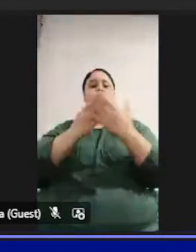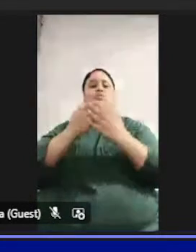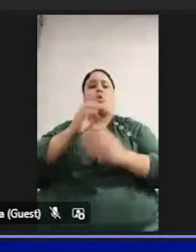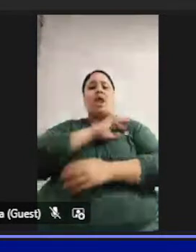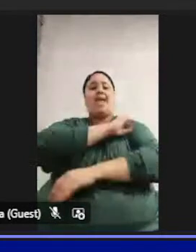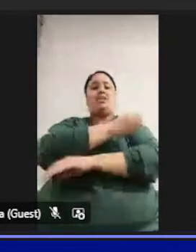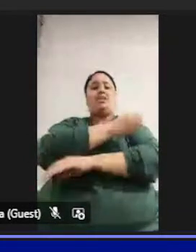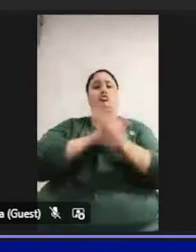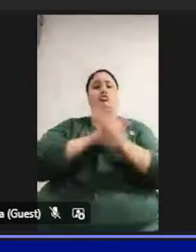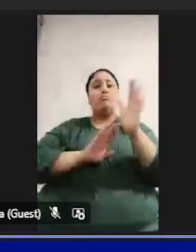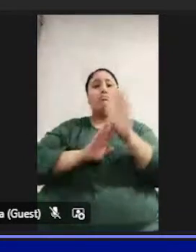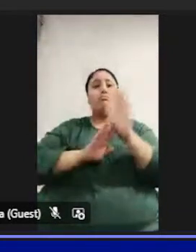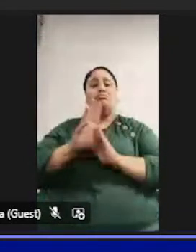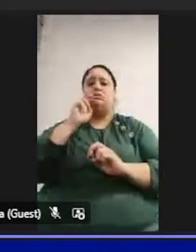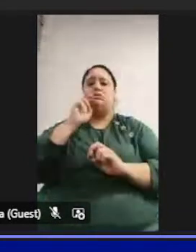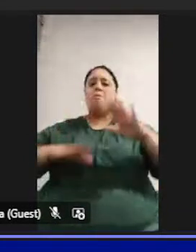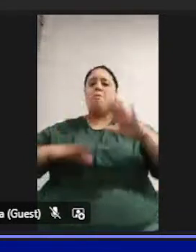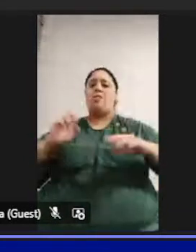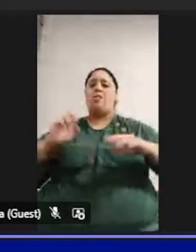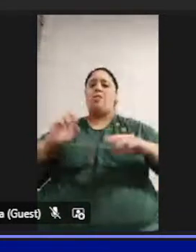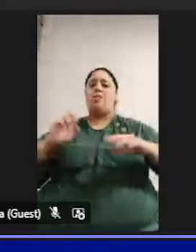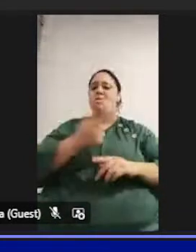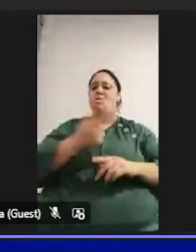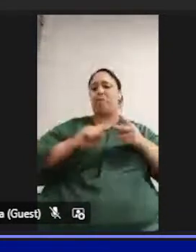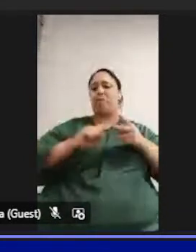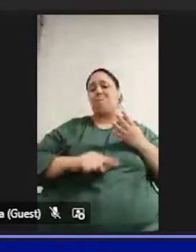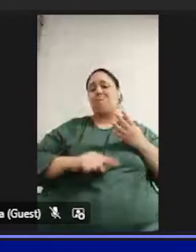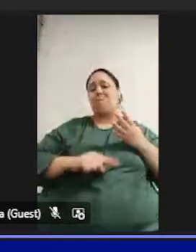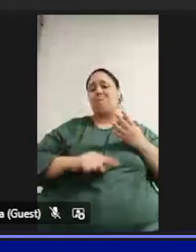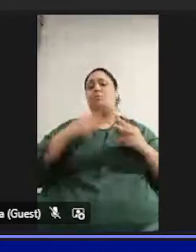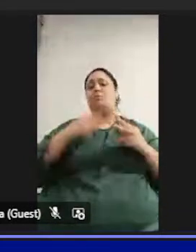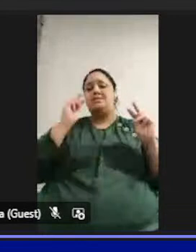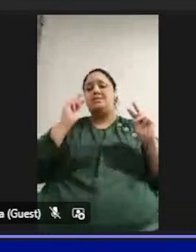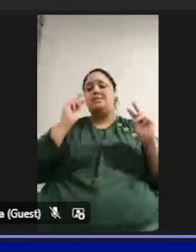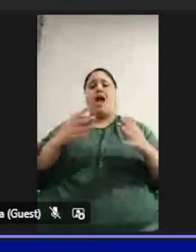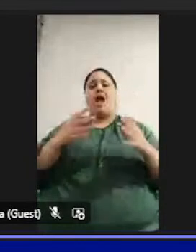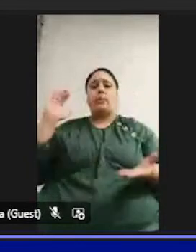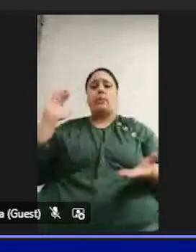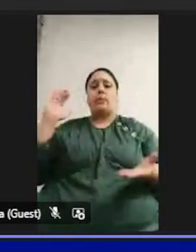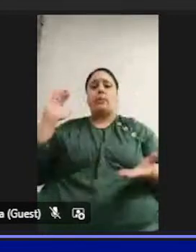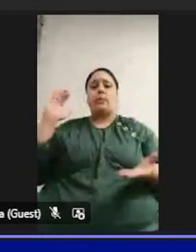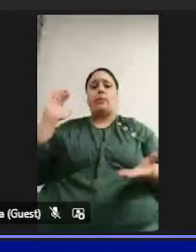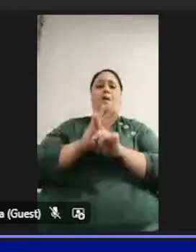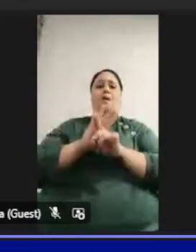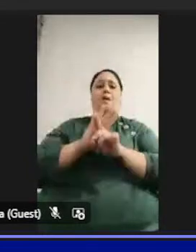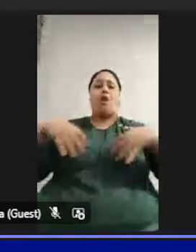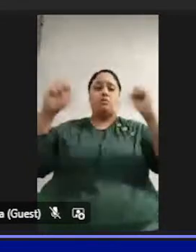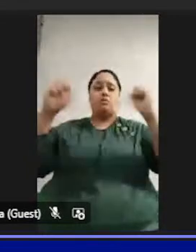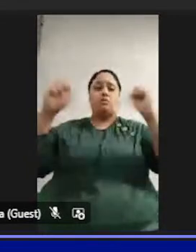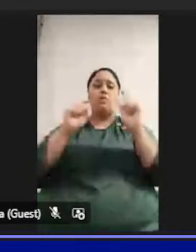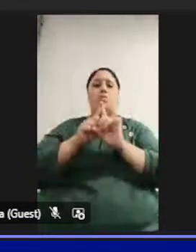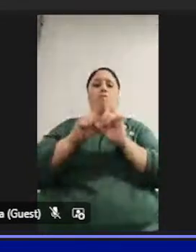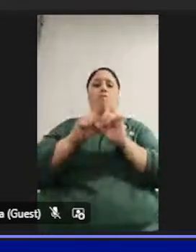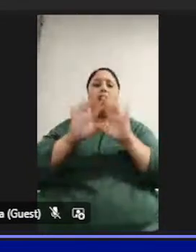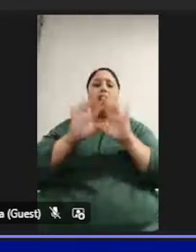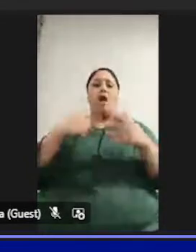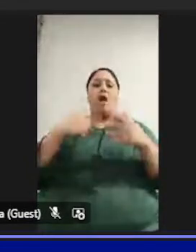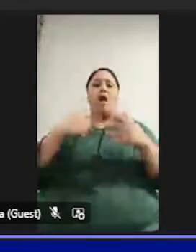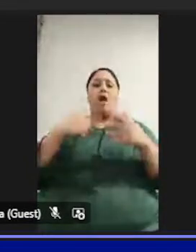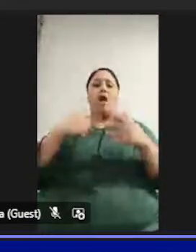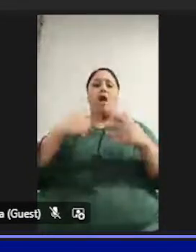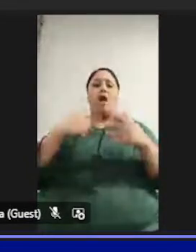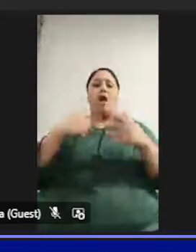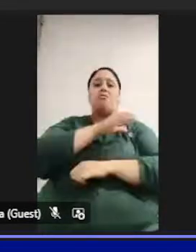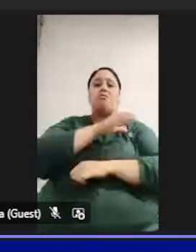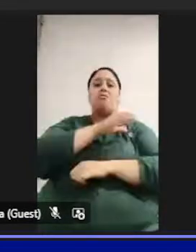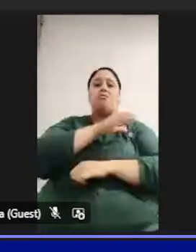of these aspects. We've got to look at how we reduce the impacts of load shedding, but also how we enable sustainable service delivery, serve